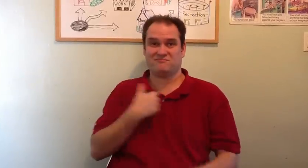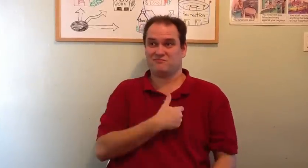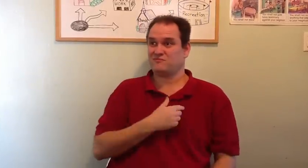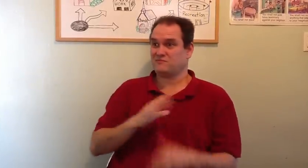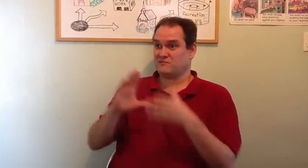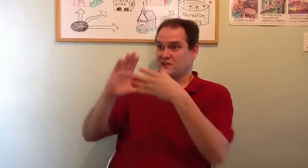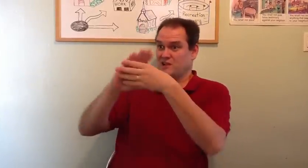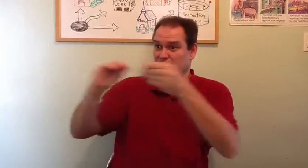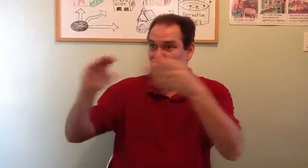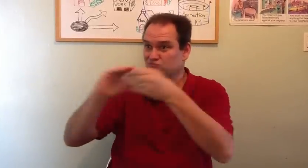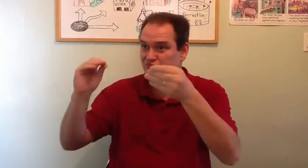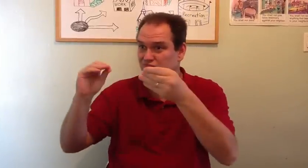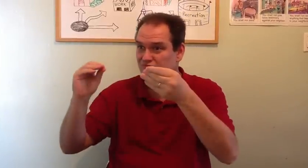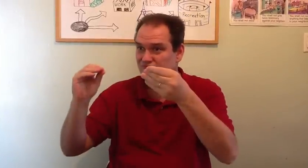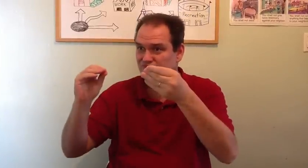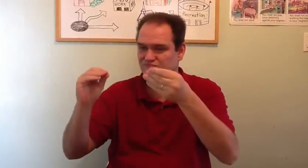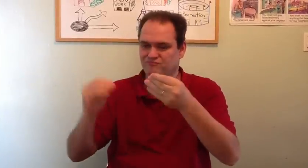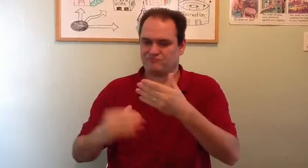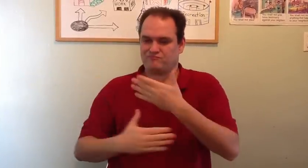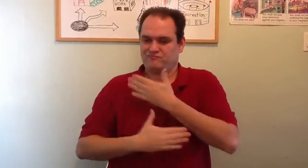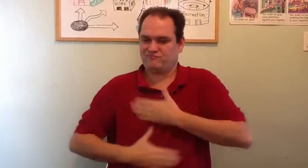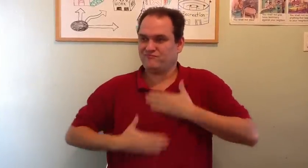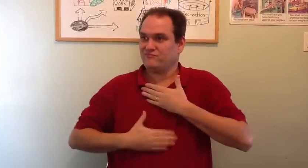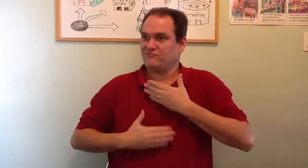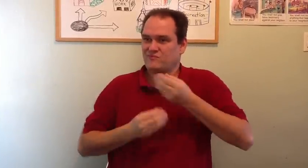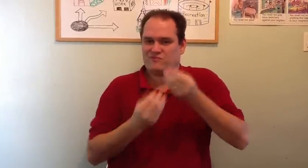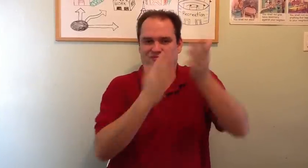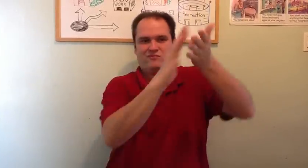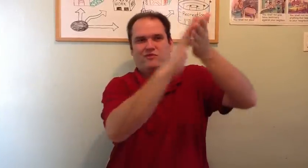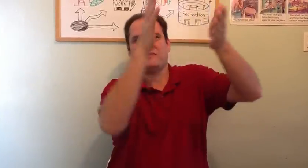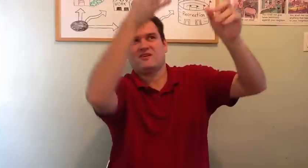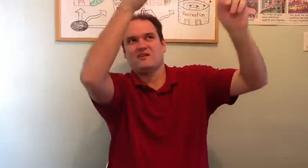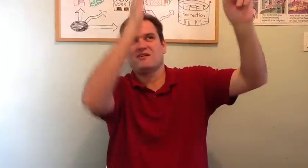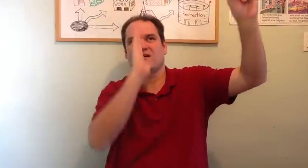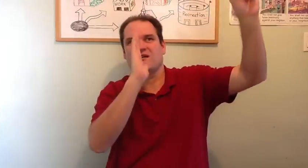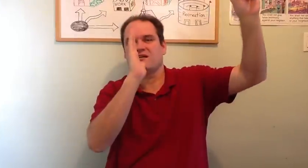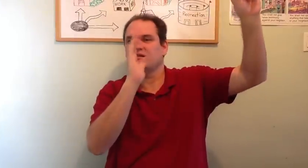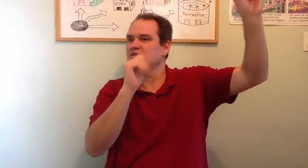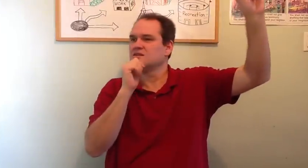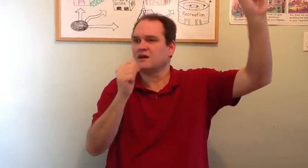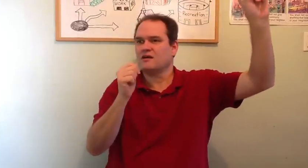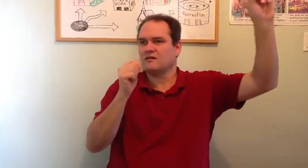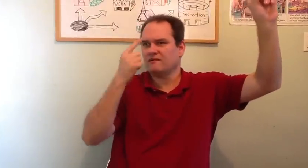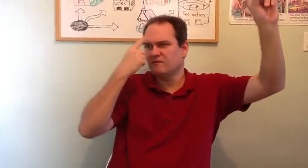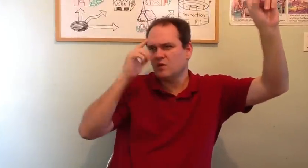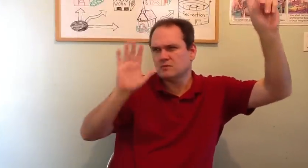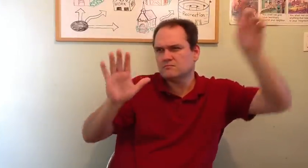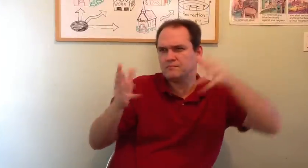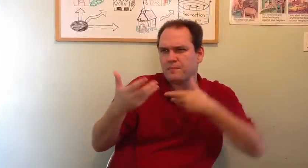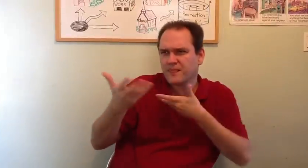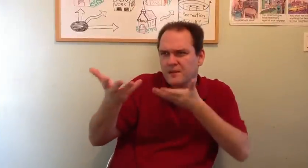It should not depend on if they want to hear it or not. We should just present the gospel to them so that we may glorify God.